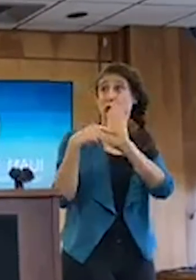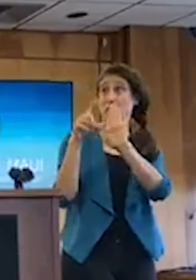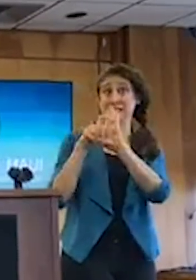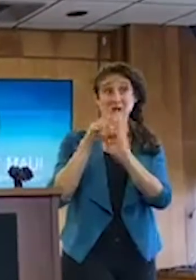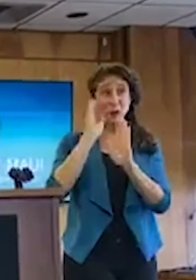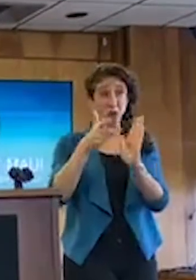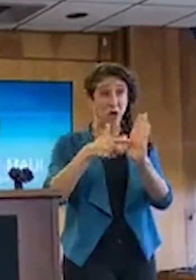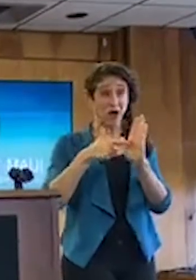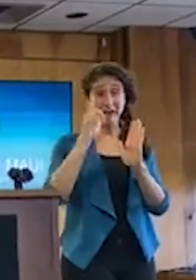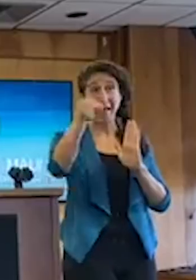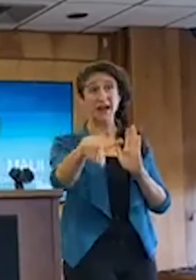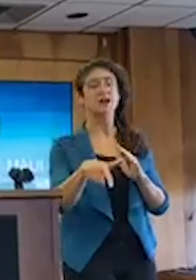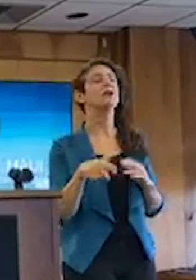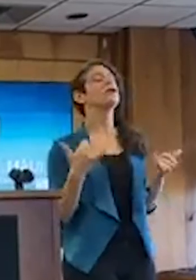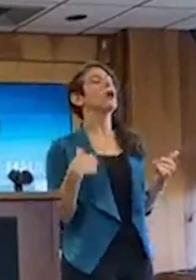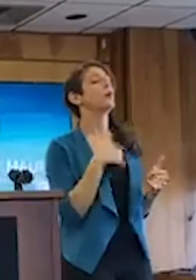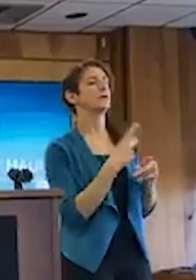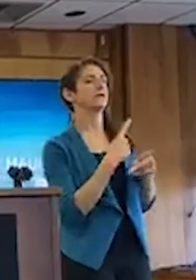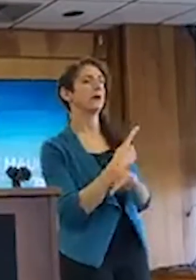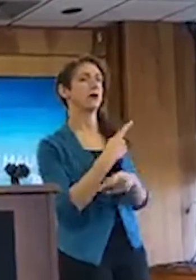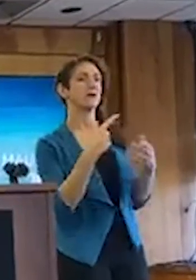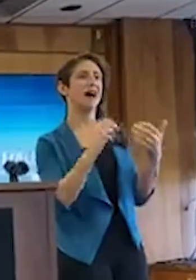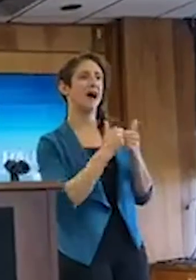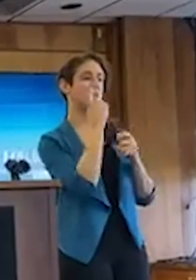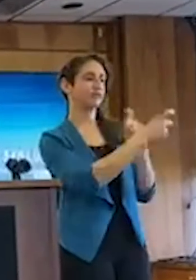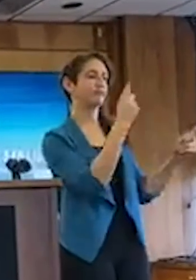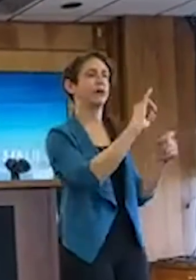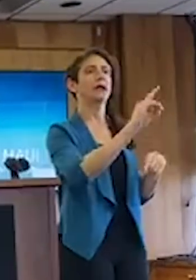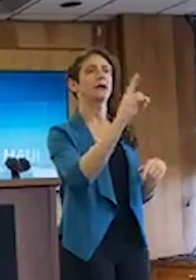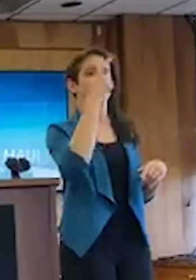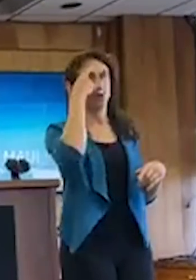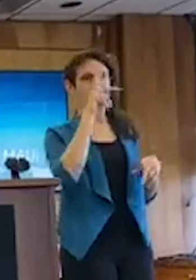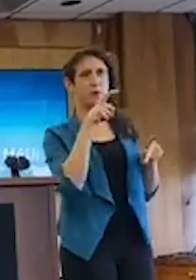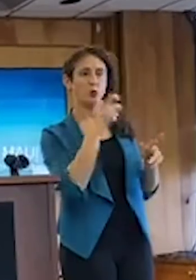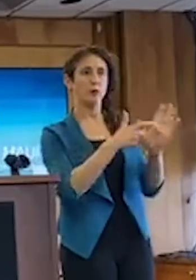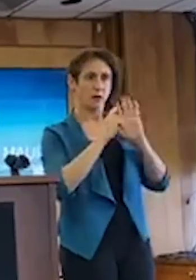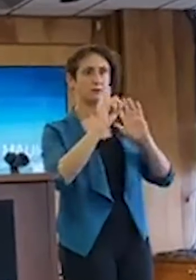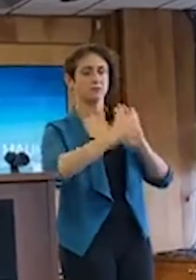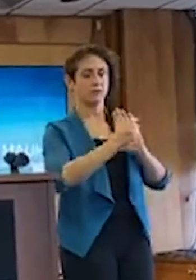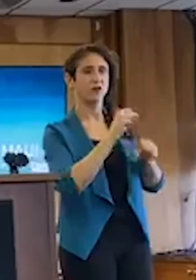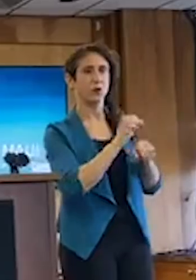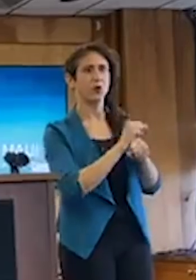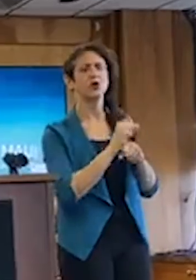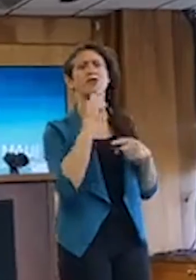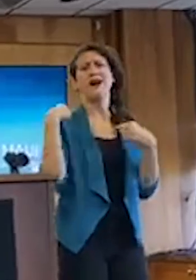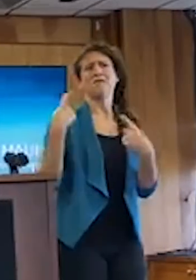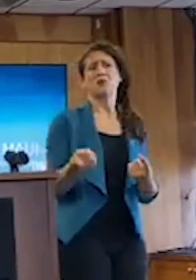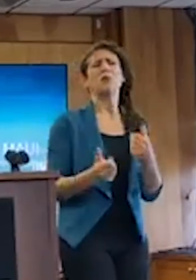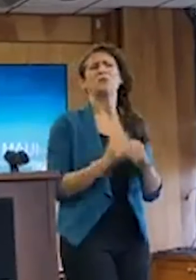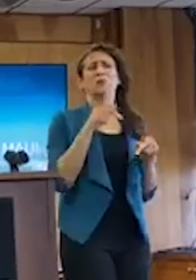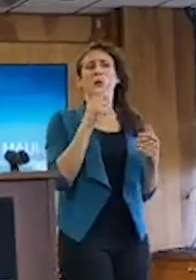county. Where it is our hope, and we've been very blessed to this point, most of our residents have complied with very